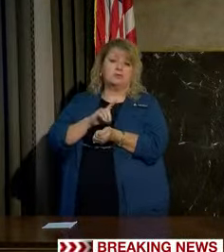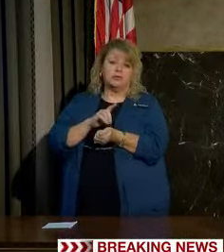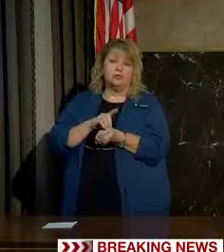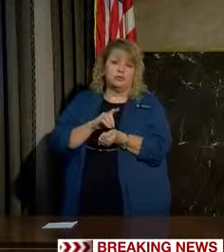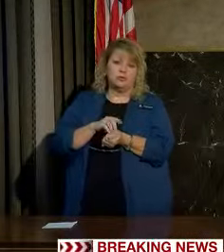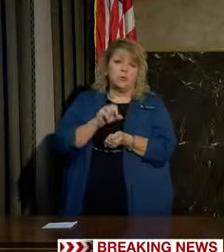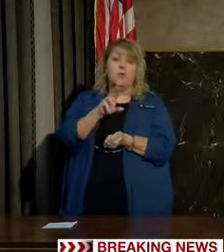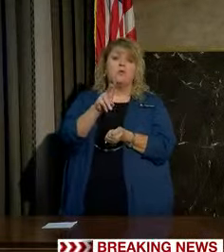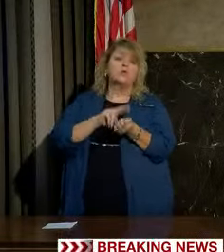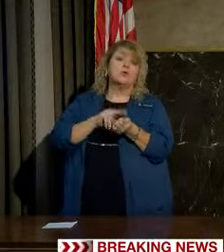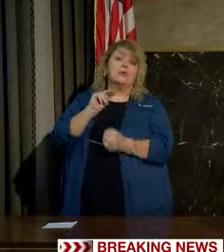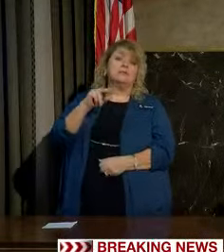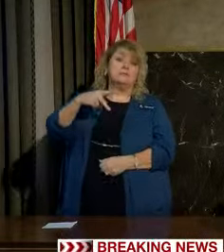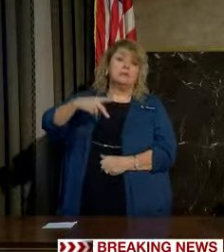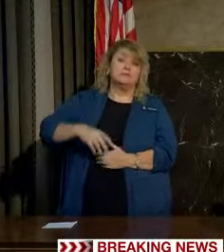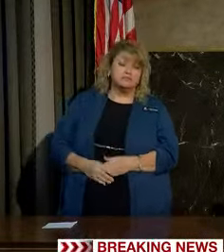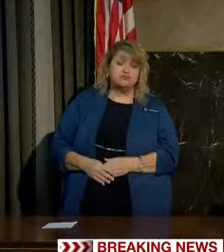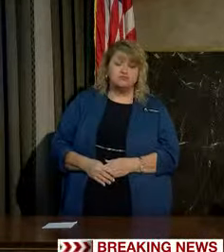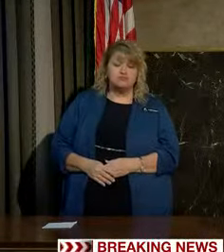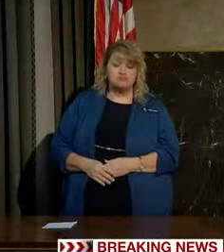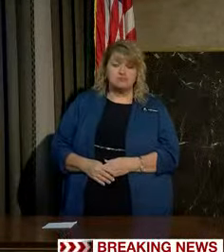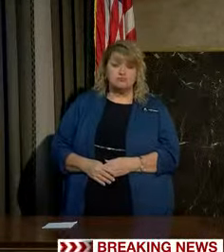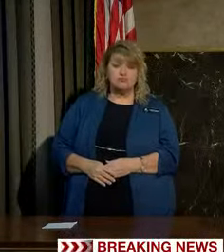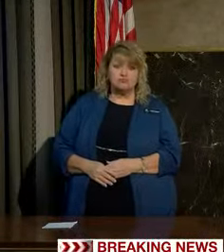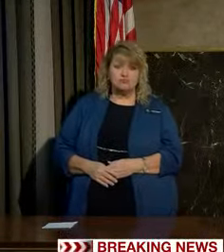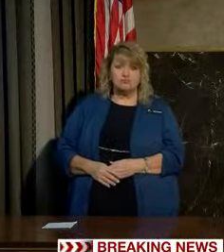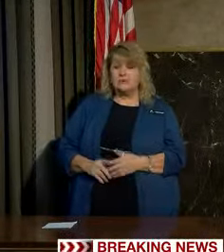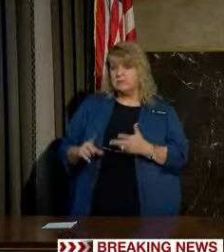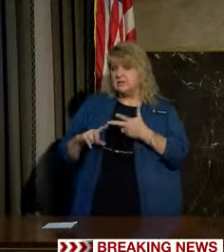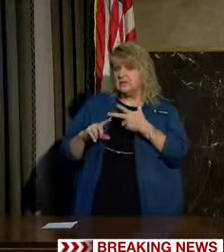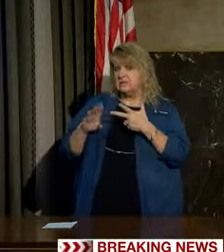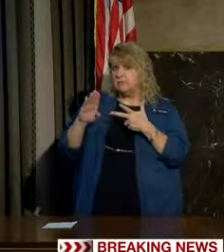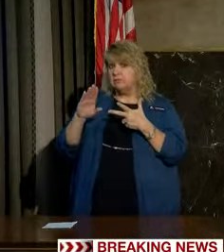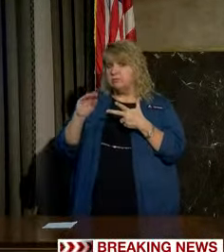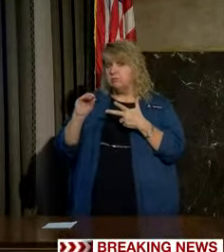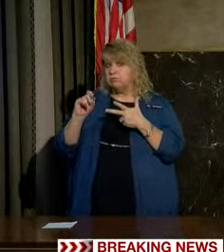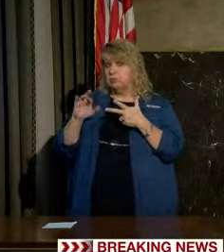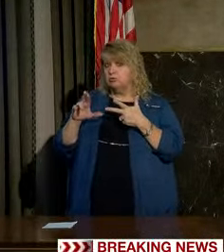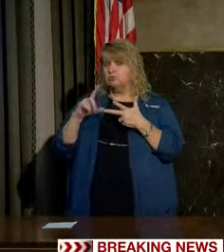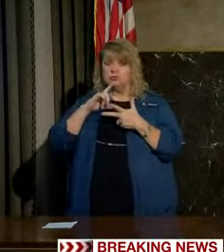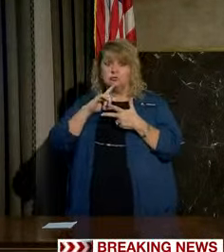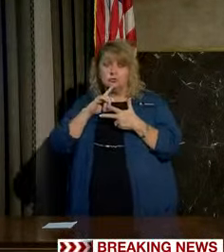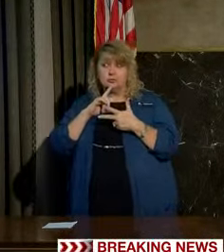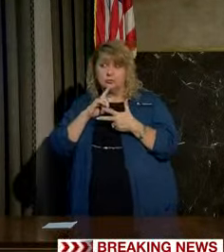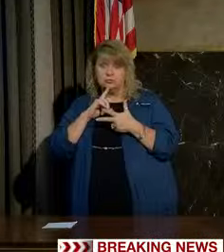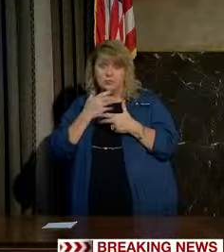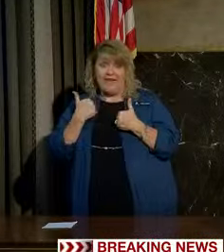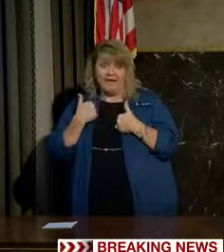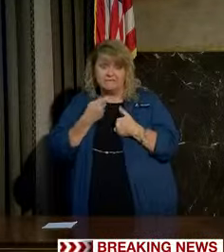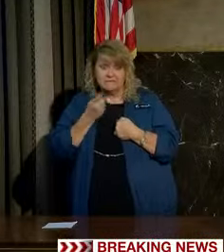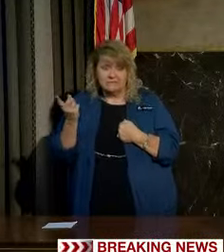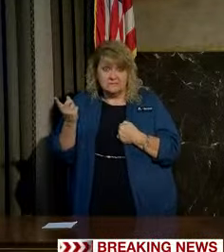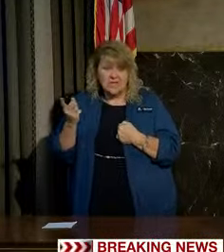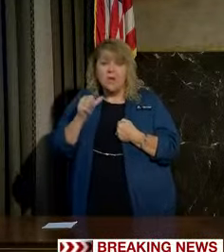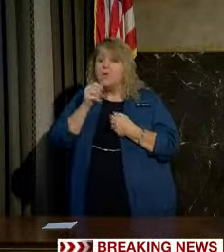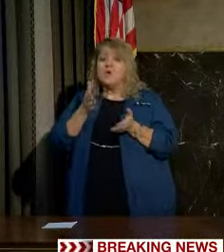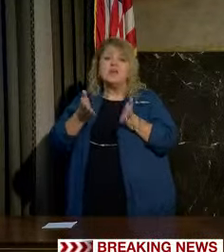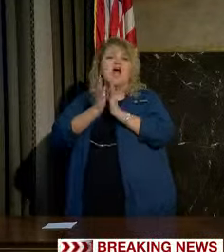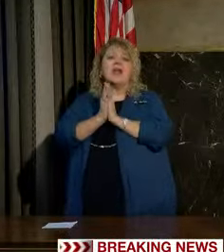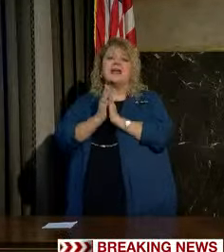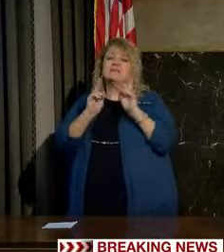your nurse practitioner. But the booster doses are eligible. You are eligible for it, and we're not asking people to